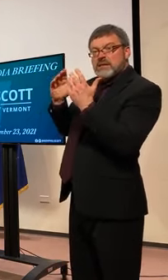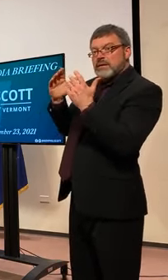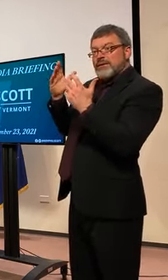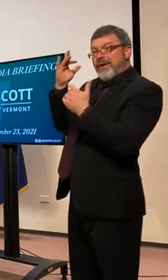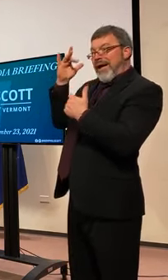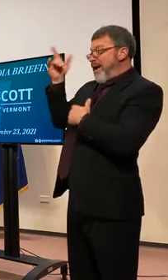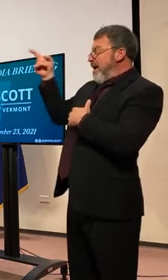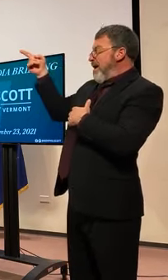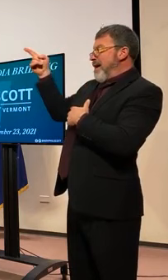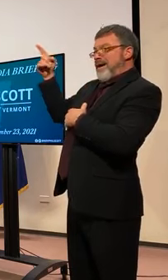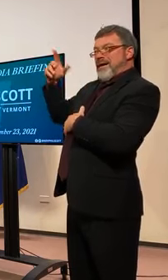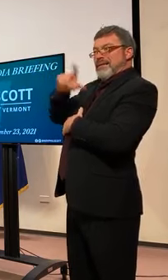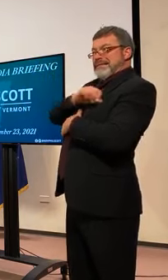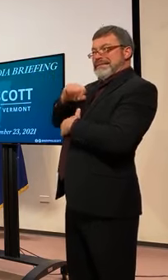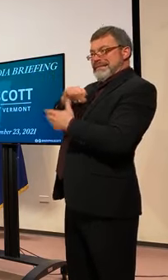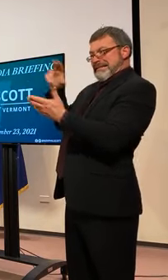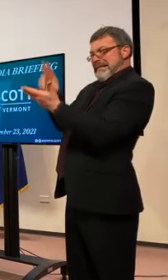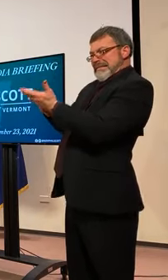What do you see the next